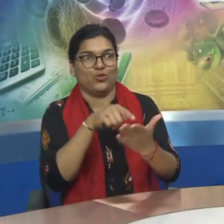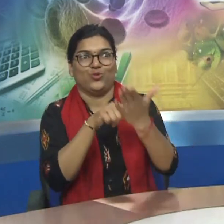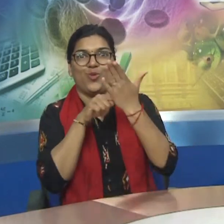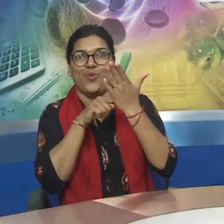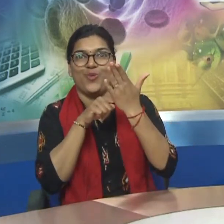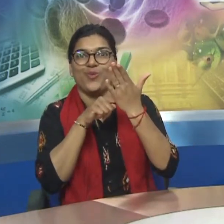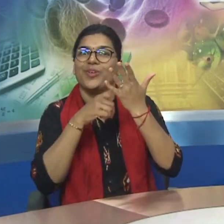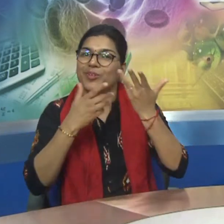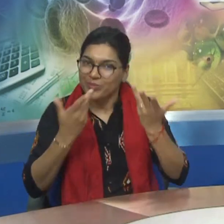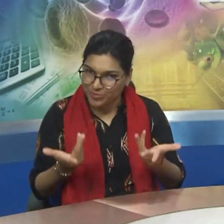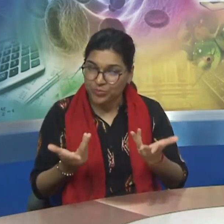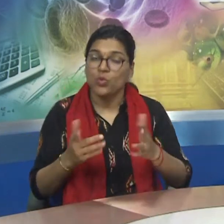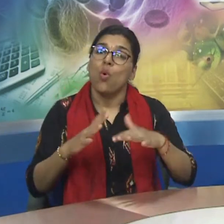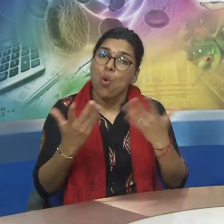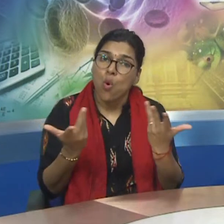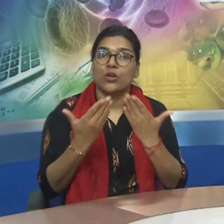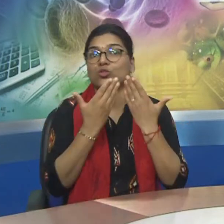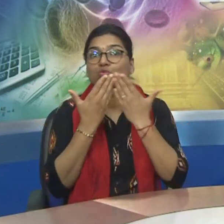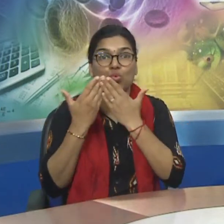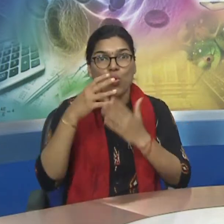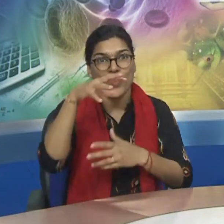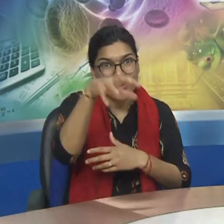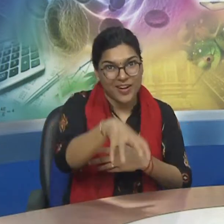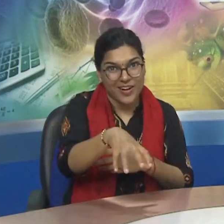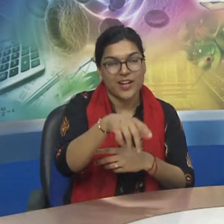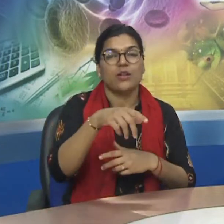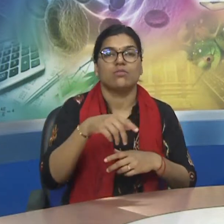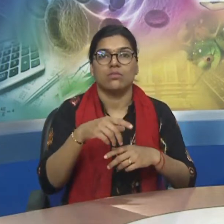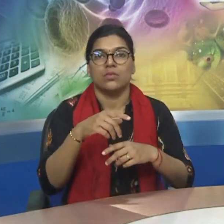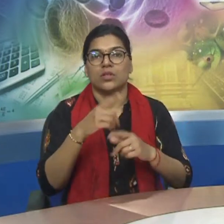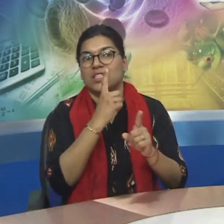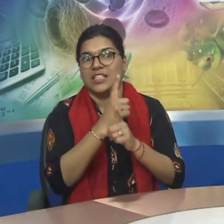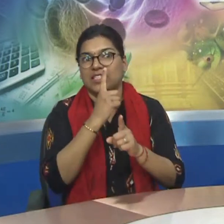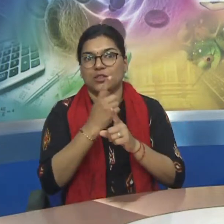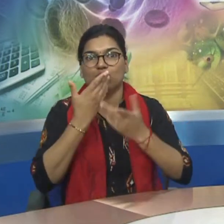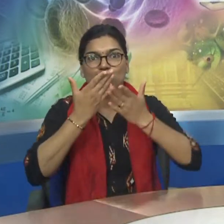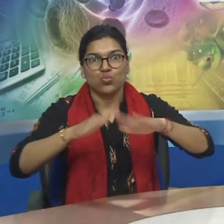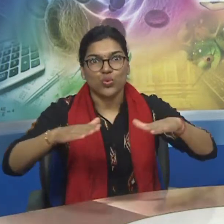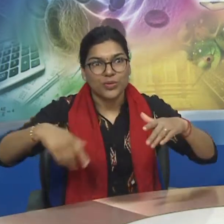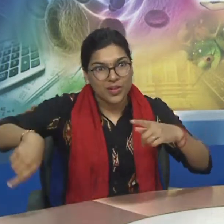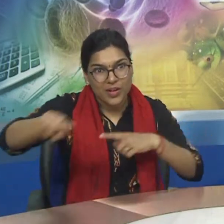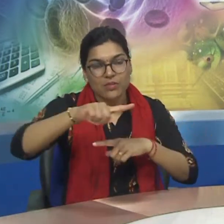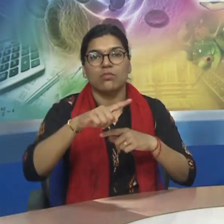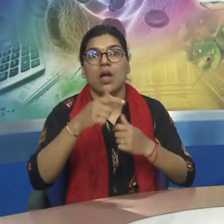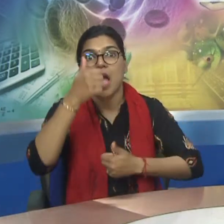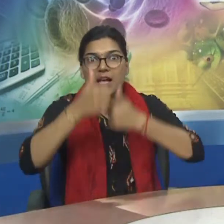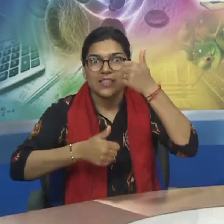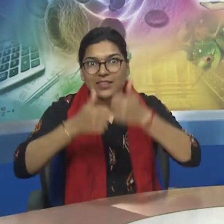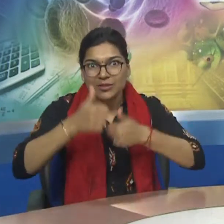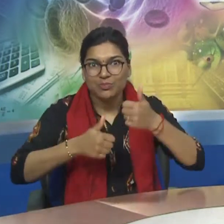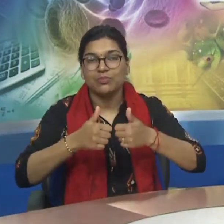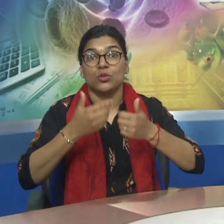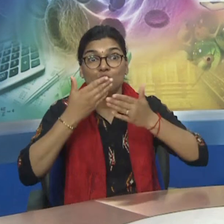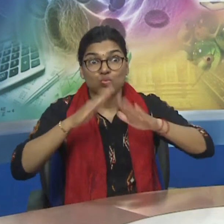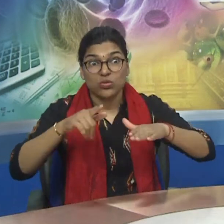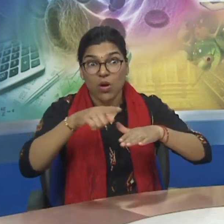So spreadsheet is very useful in maintaining the accounts work. For teachers can